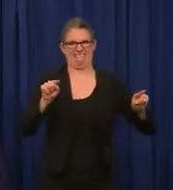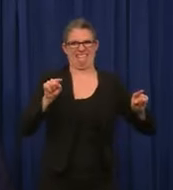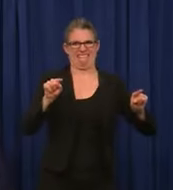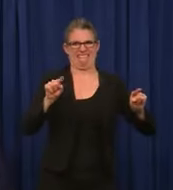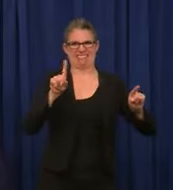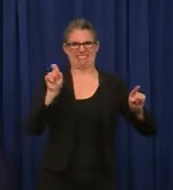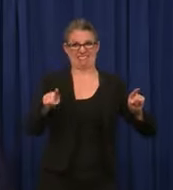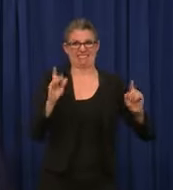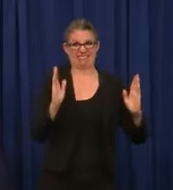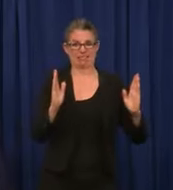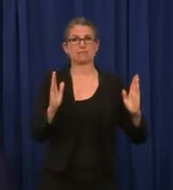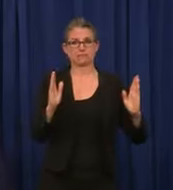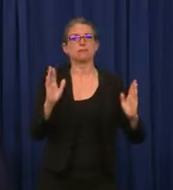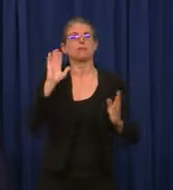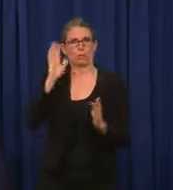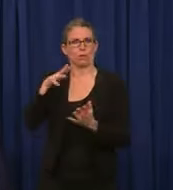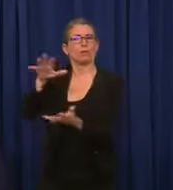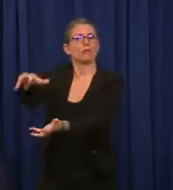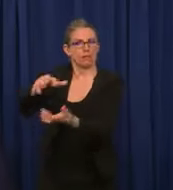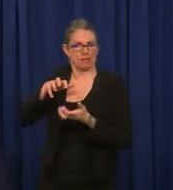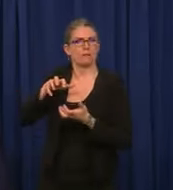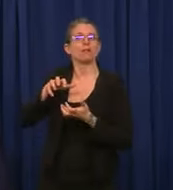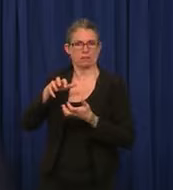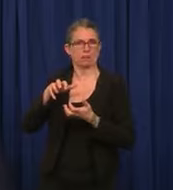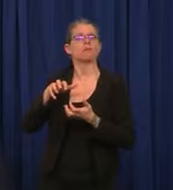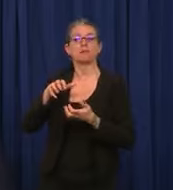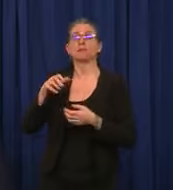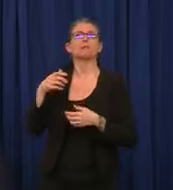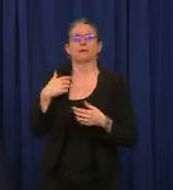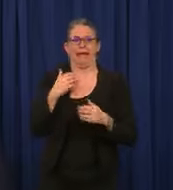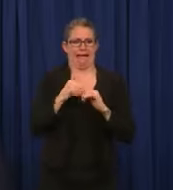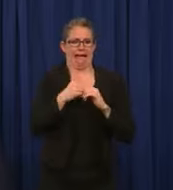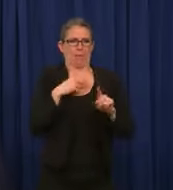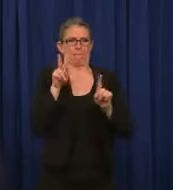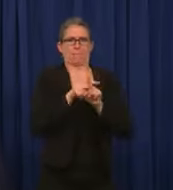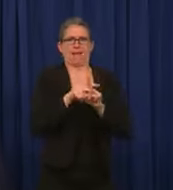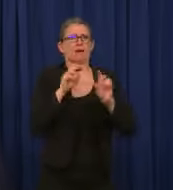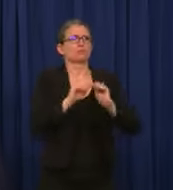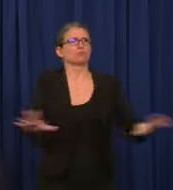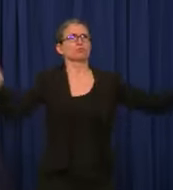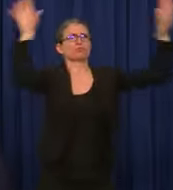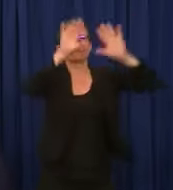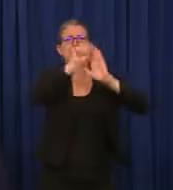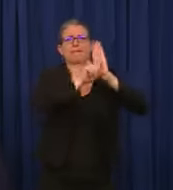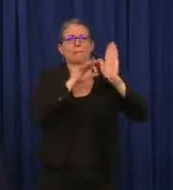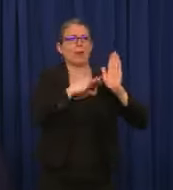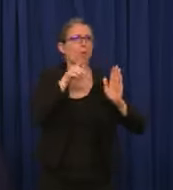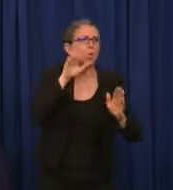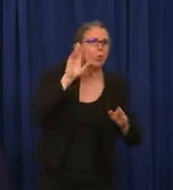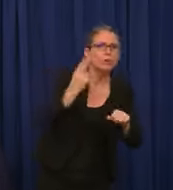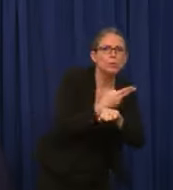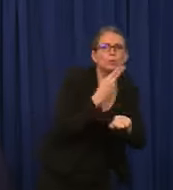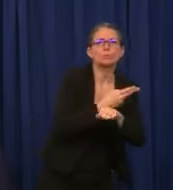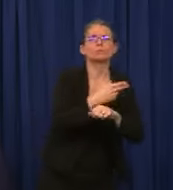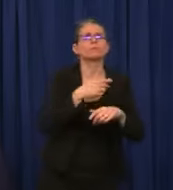tests. But certainly for a number of folks for whom we'd like to get results to faster, these rapid tests will be a really